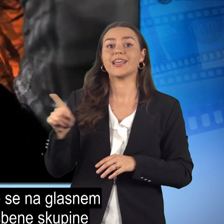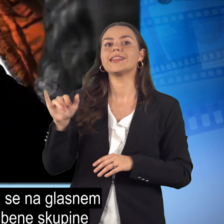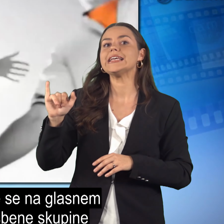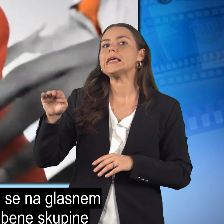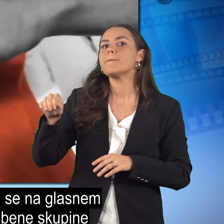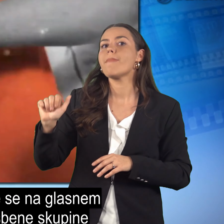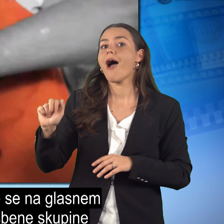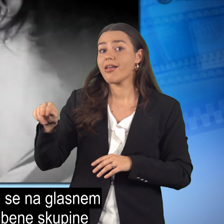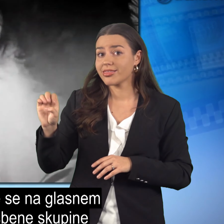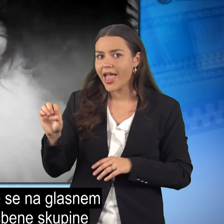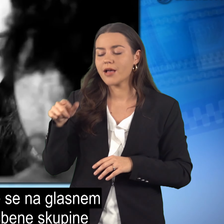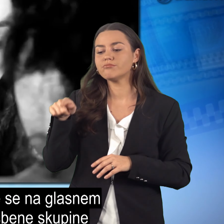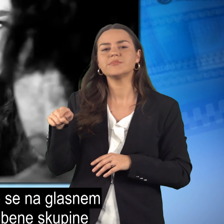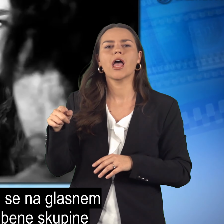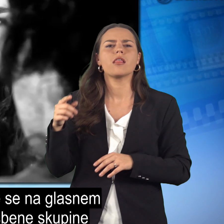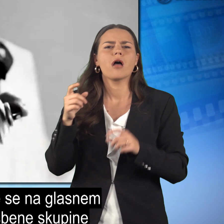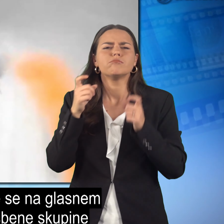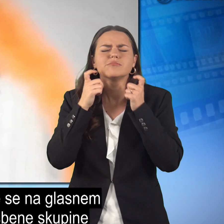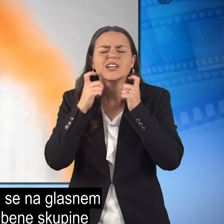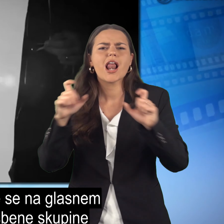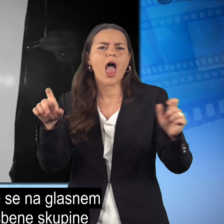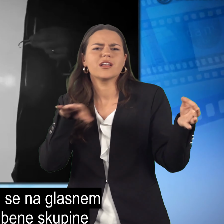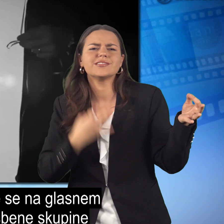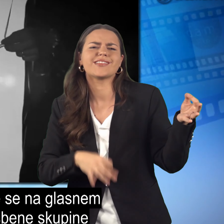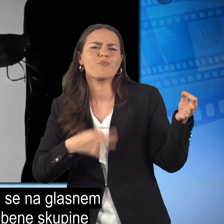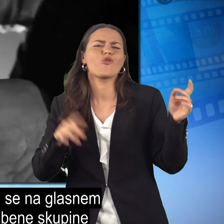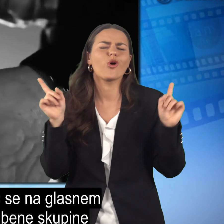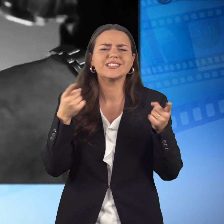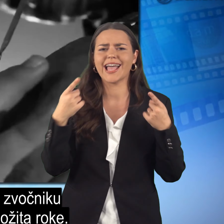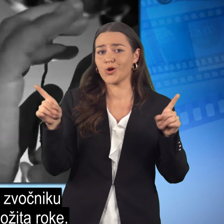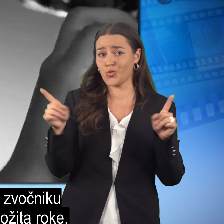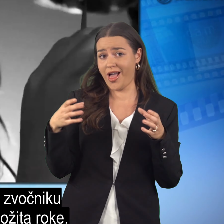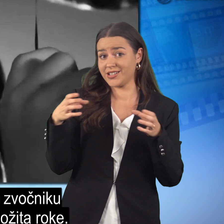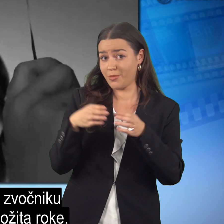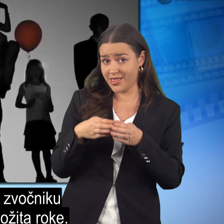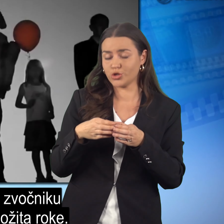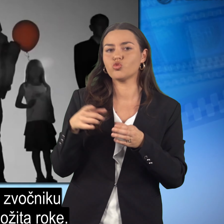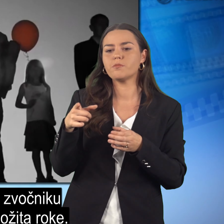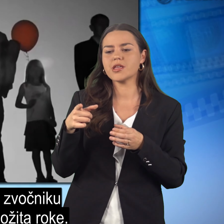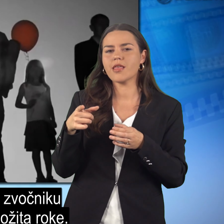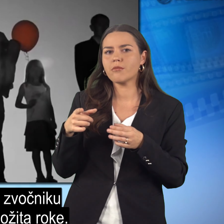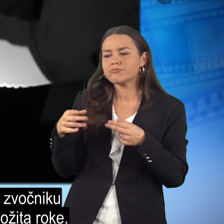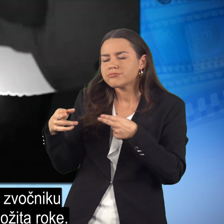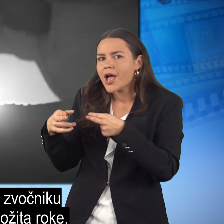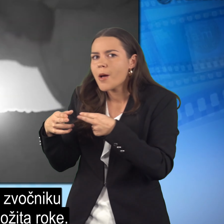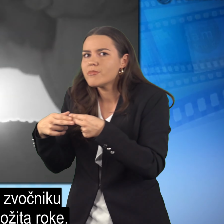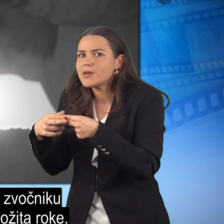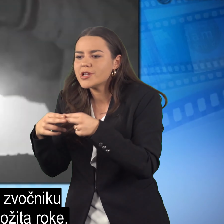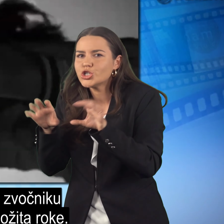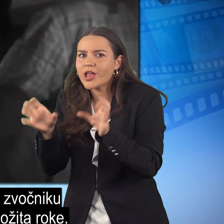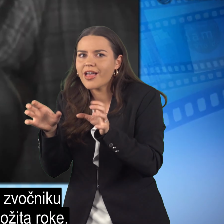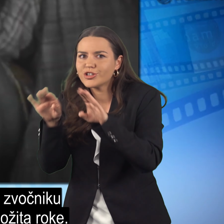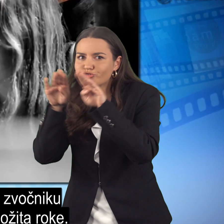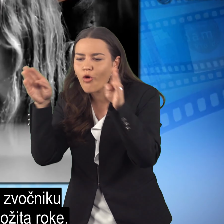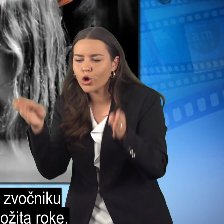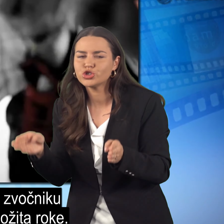Jamie in Imane se na glasnem koncertu glasbene skupine približata zvočniku in nanj položita